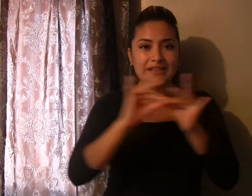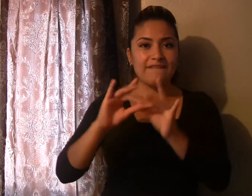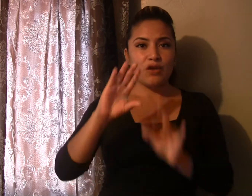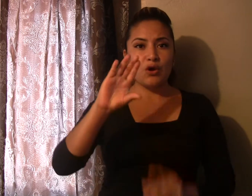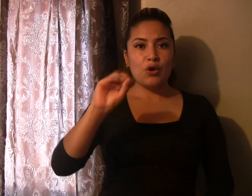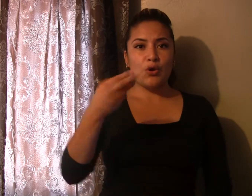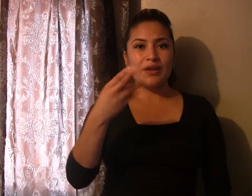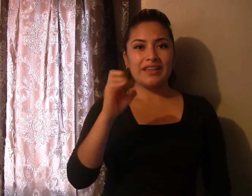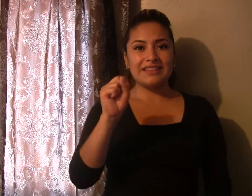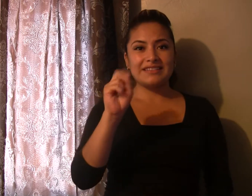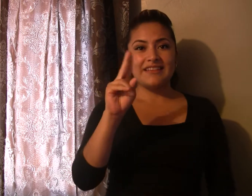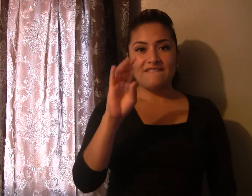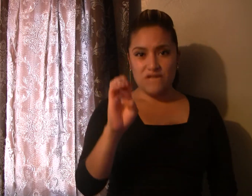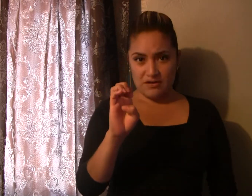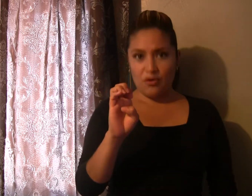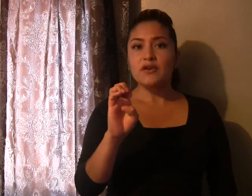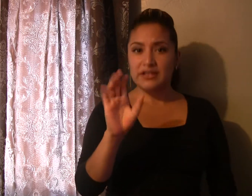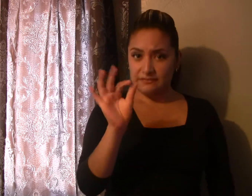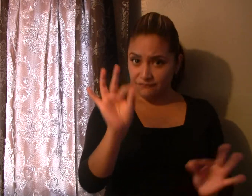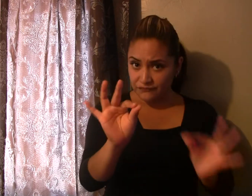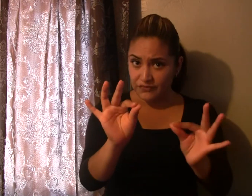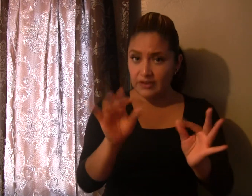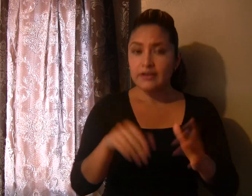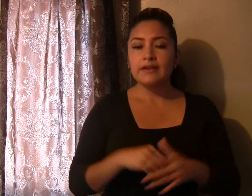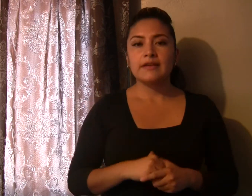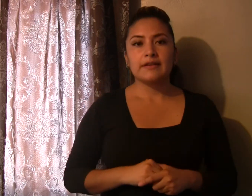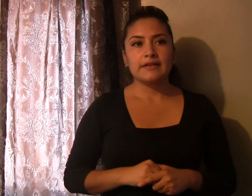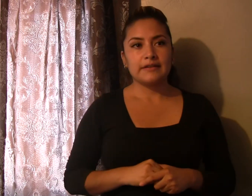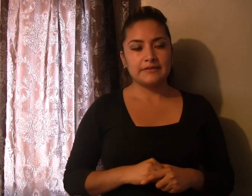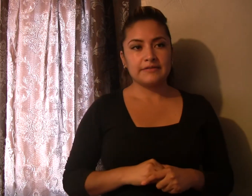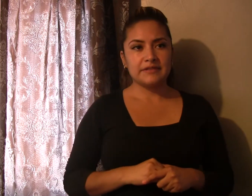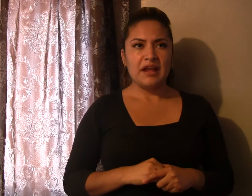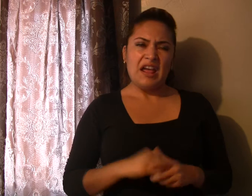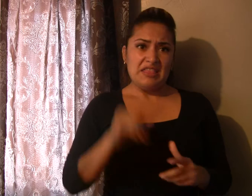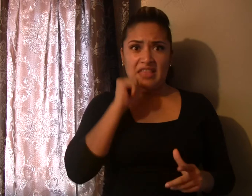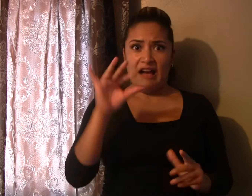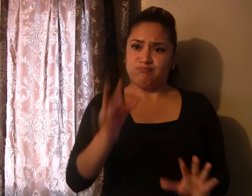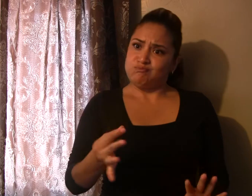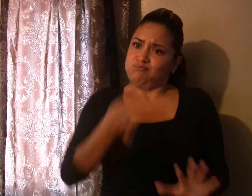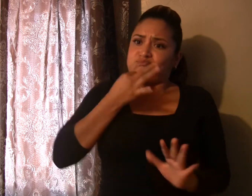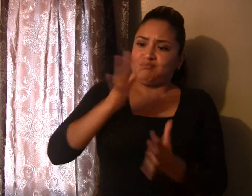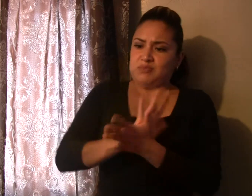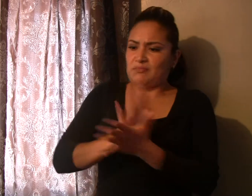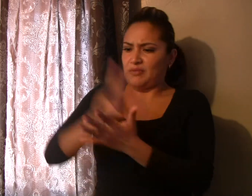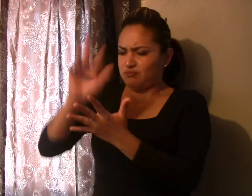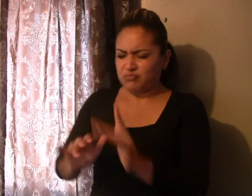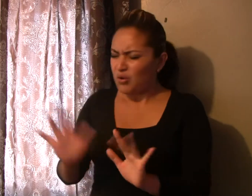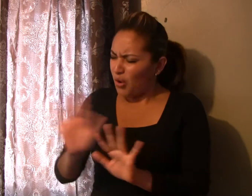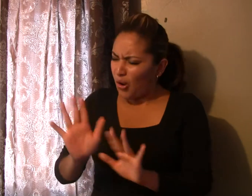will. Certainly not like a master's thesis, but it's a start. So students are